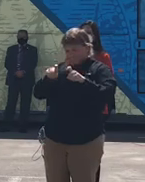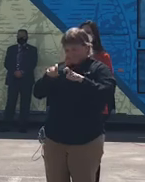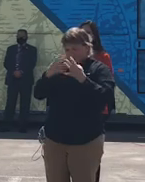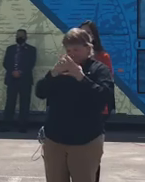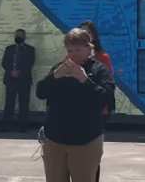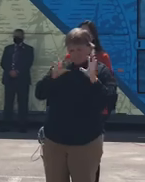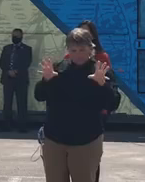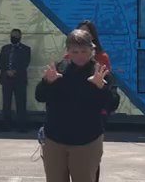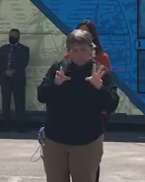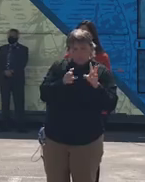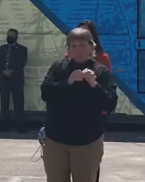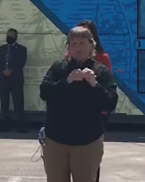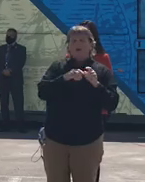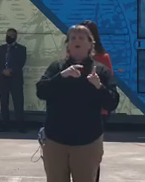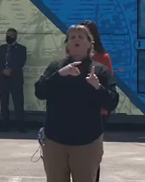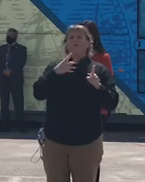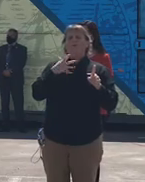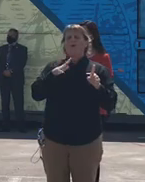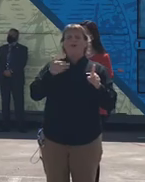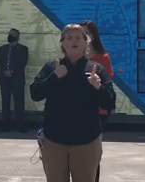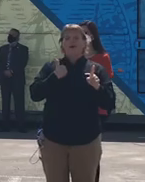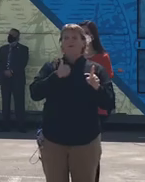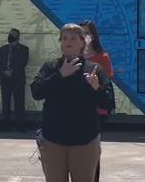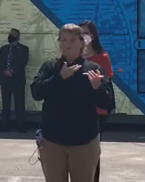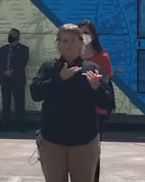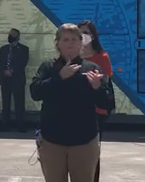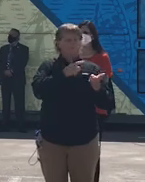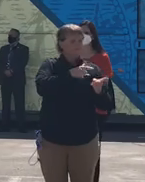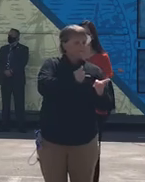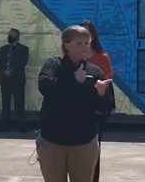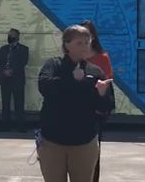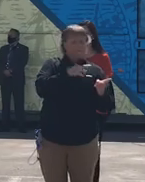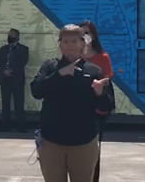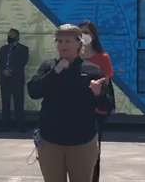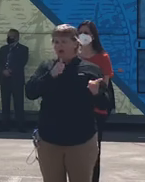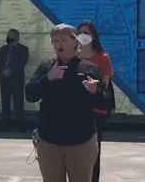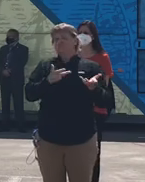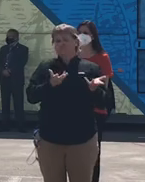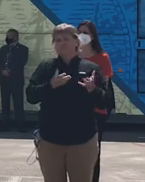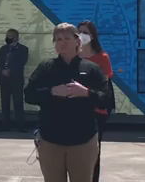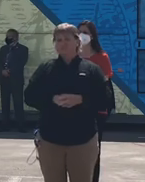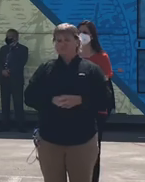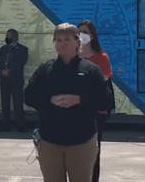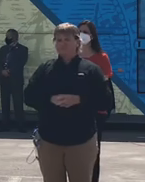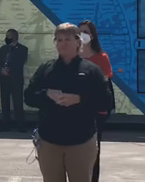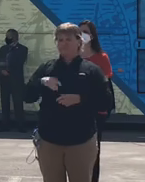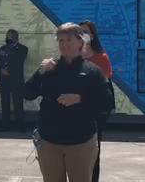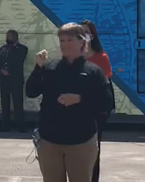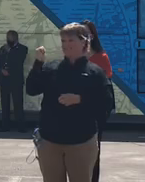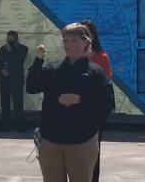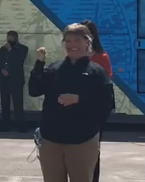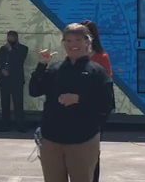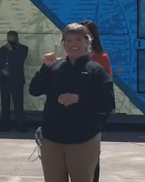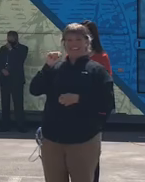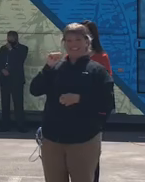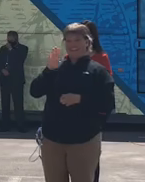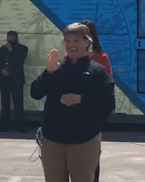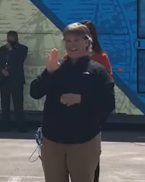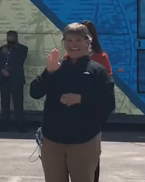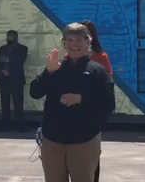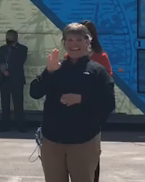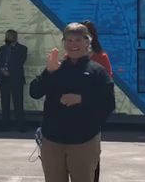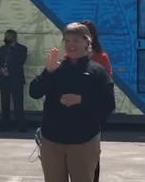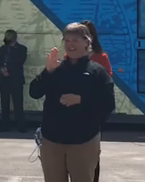going to get the result, the diagnostic result. So that is not antibody. That is whether you're positive for